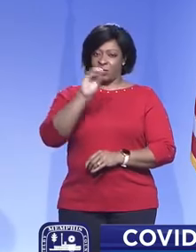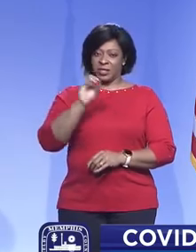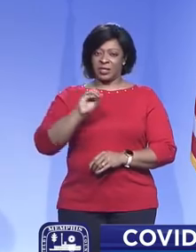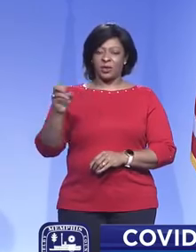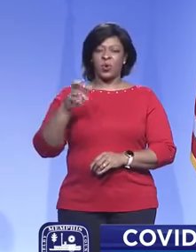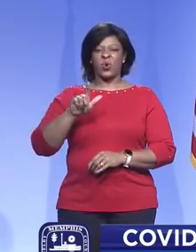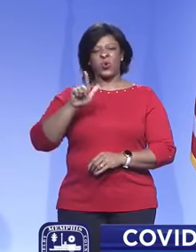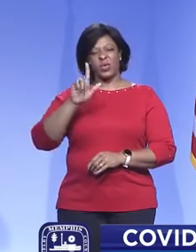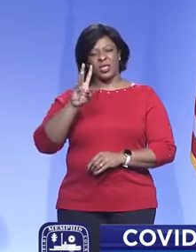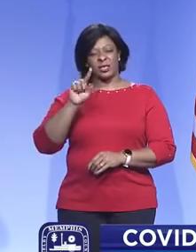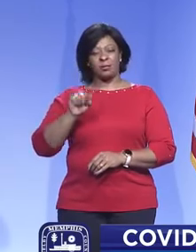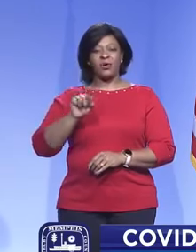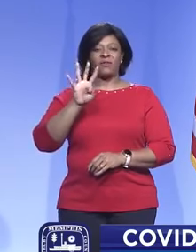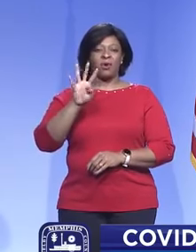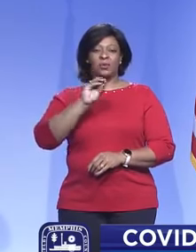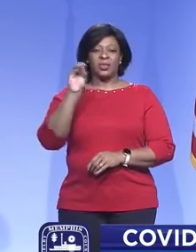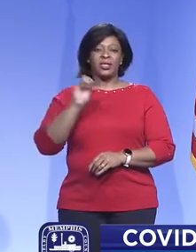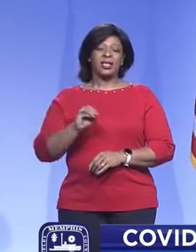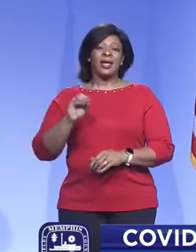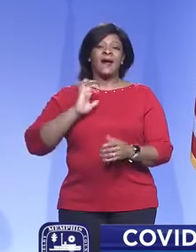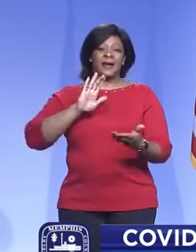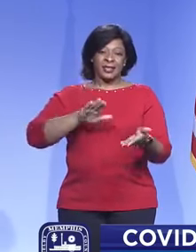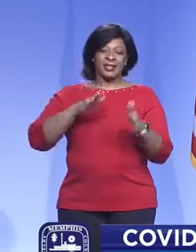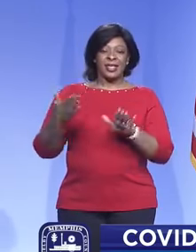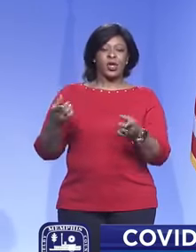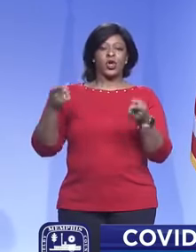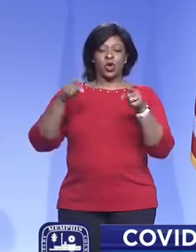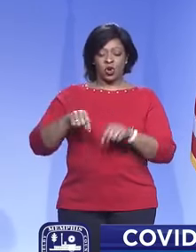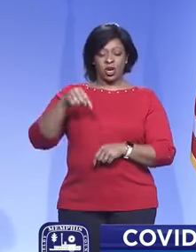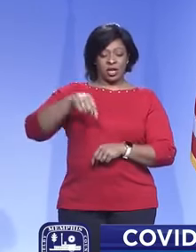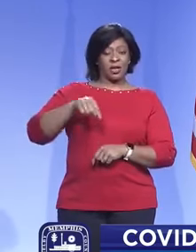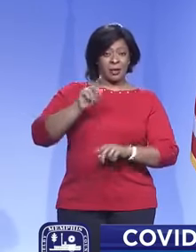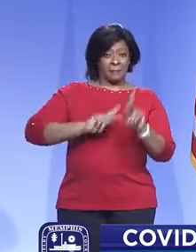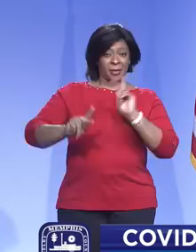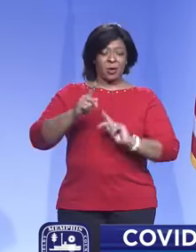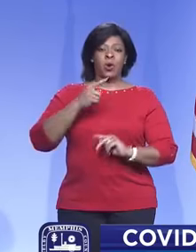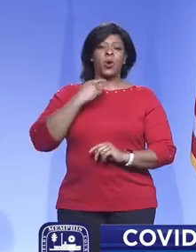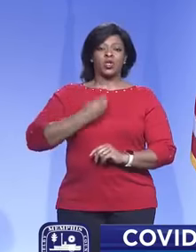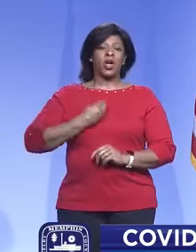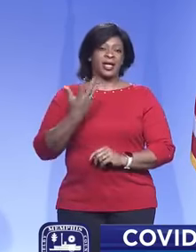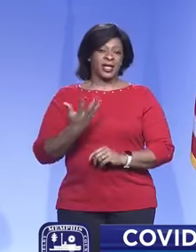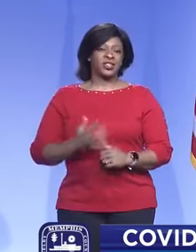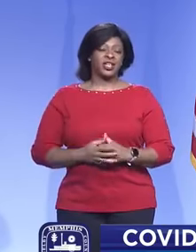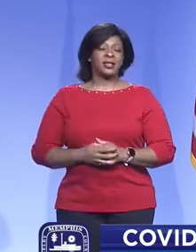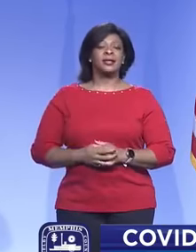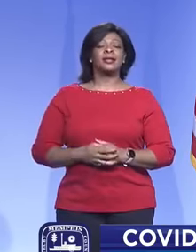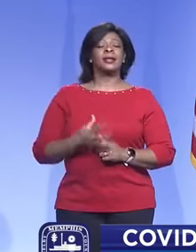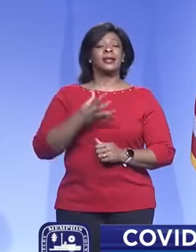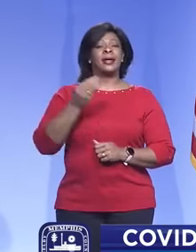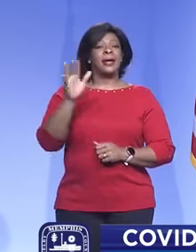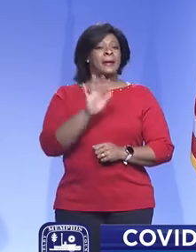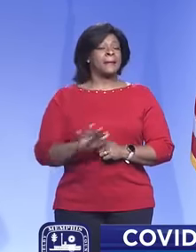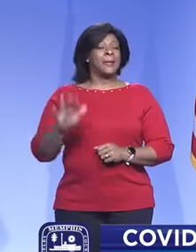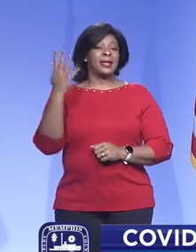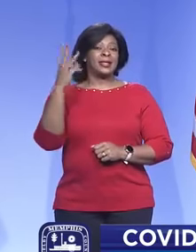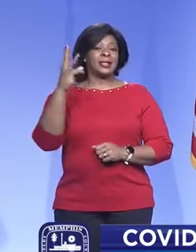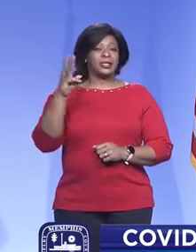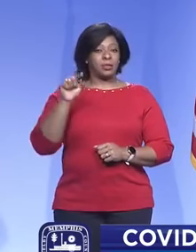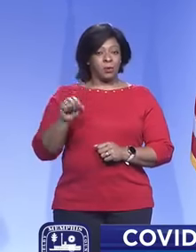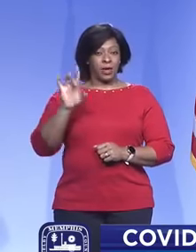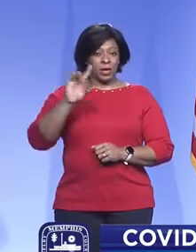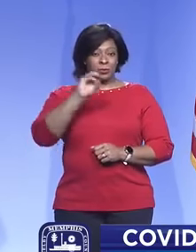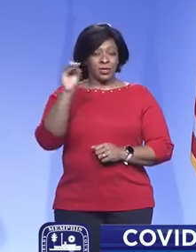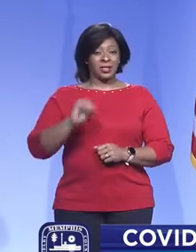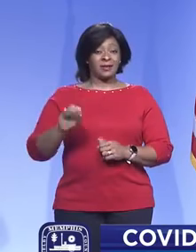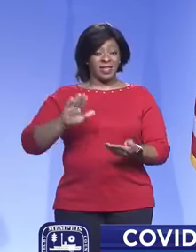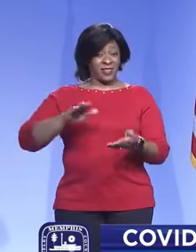or 26.4% of our deaths have occurred in people who are Caucasian, and then about